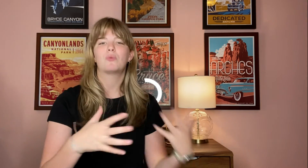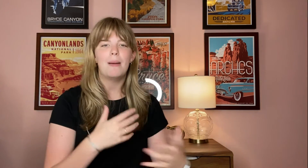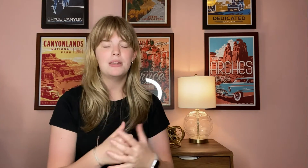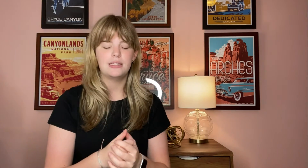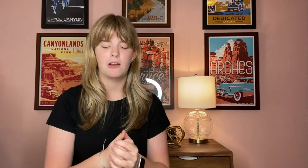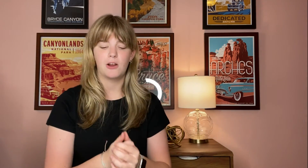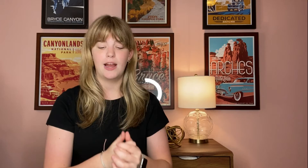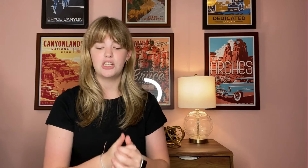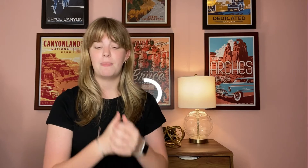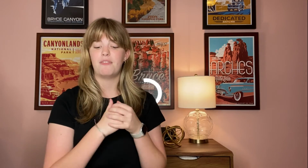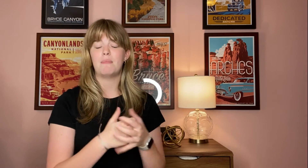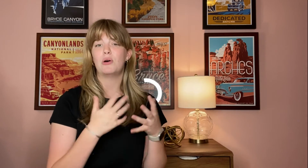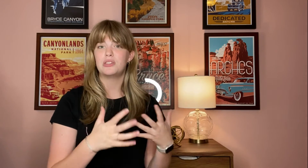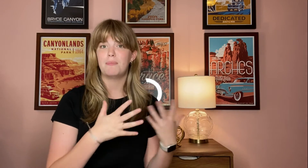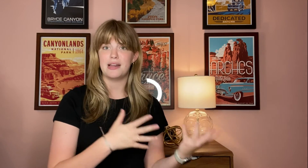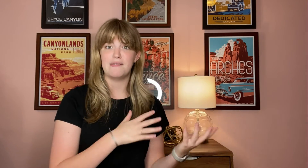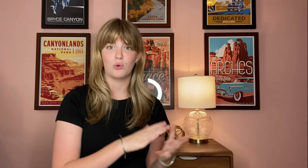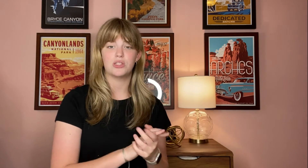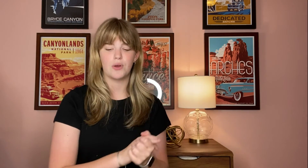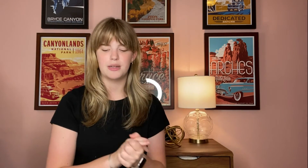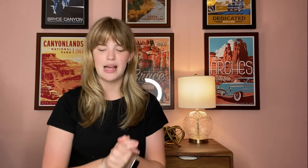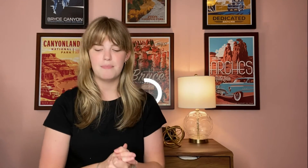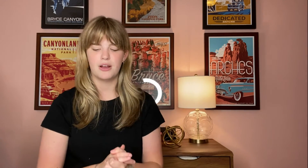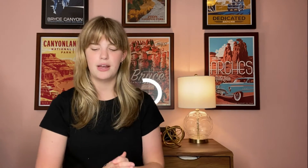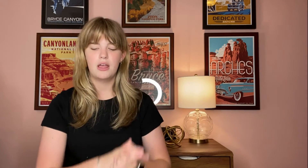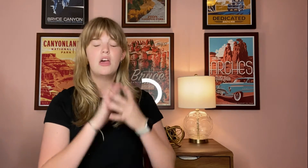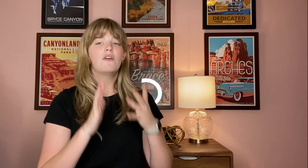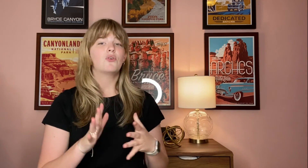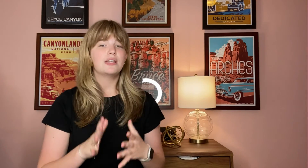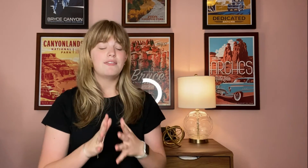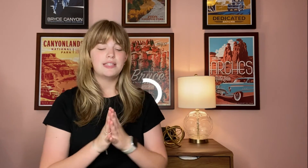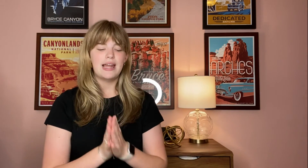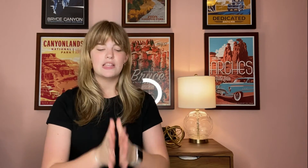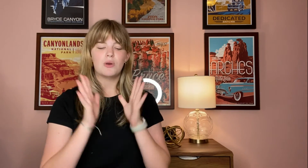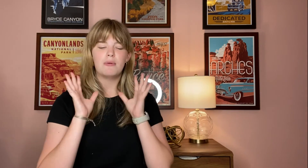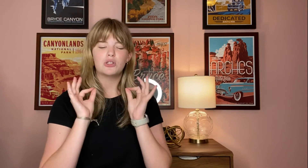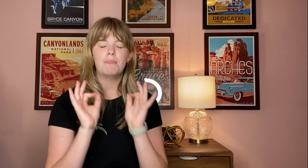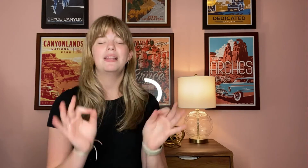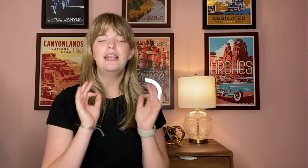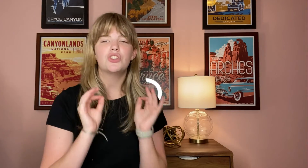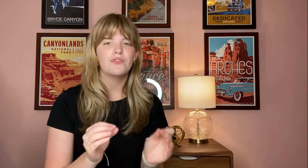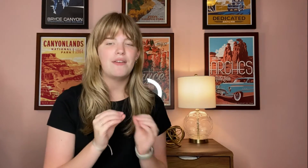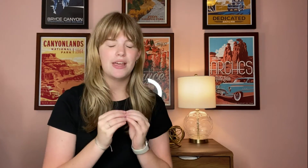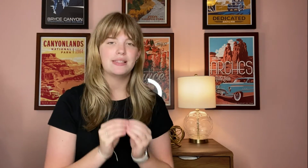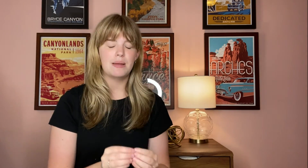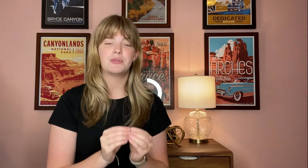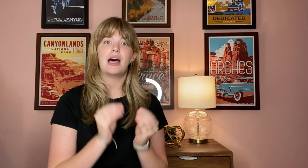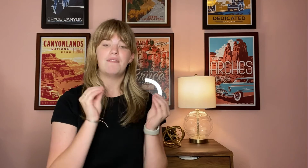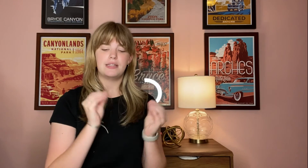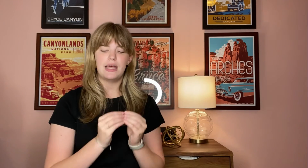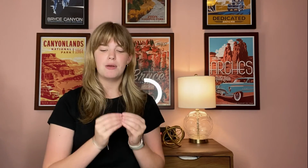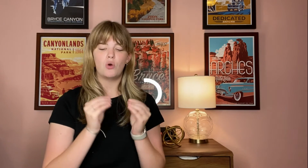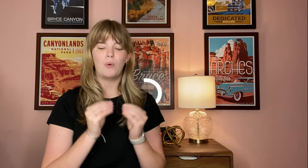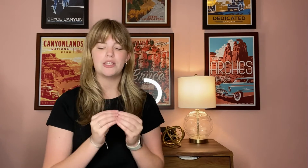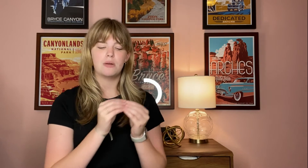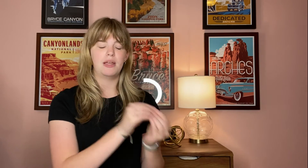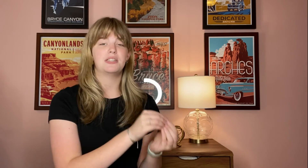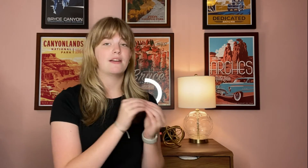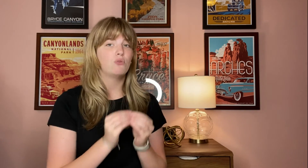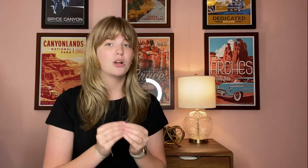rapid deterioration that befell most abandoned forts from the time period. Fort Davis today is one of the most complete surviving examples of a typical Western military fort